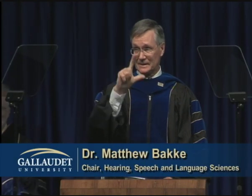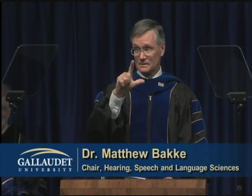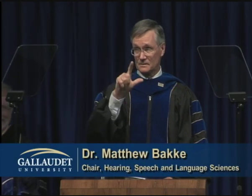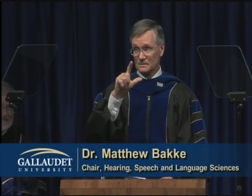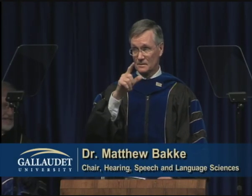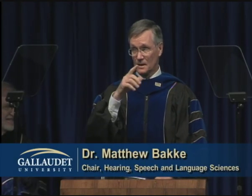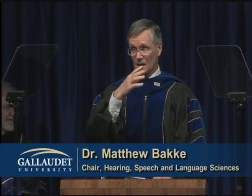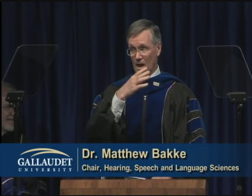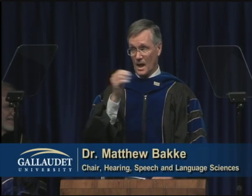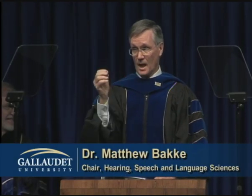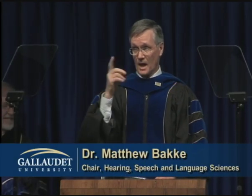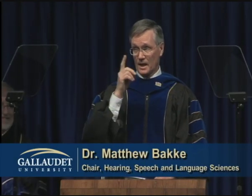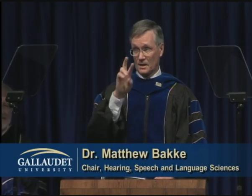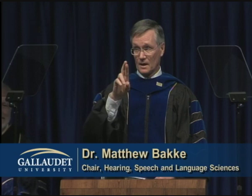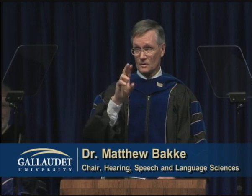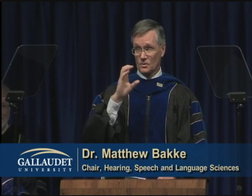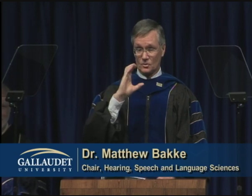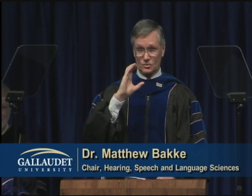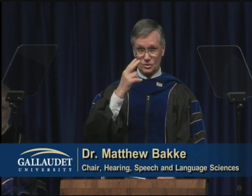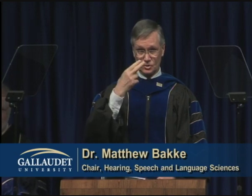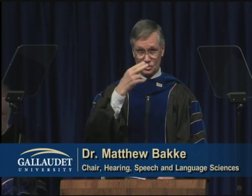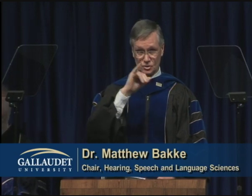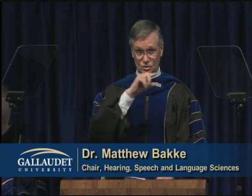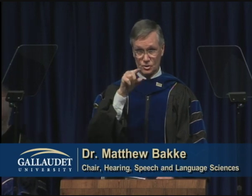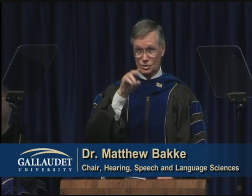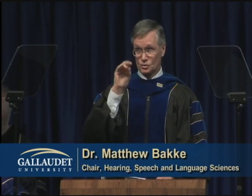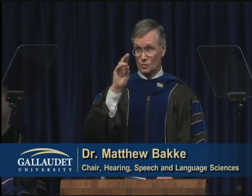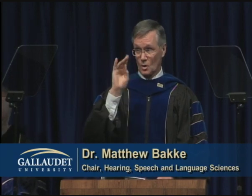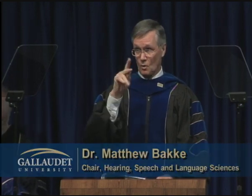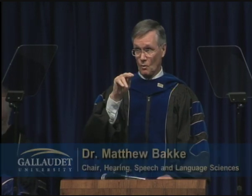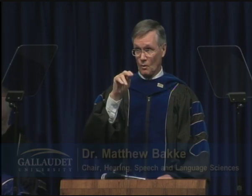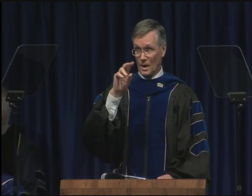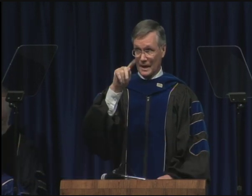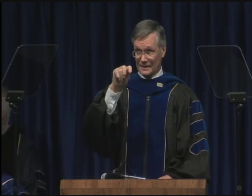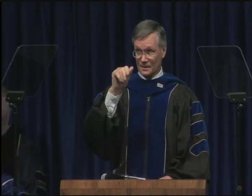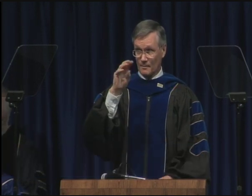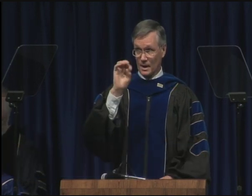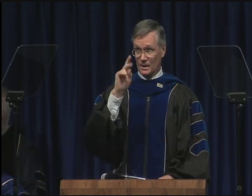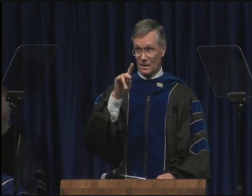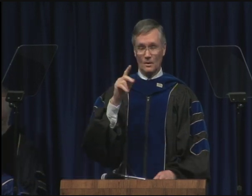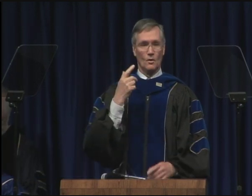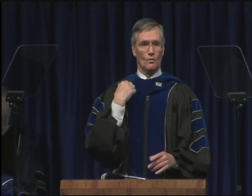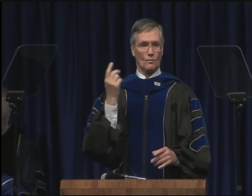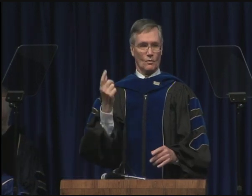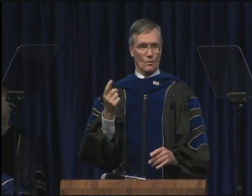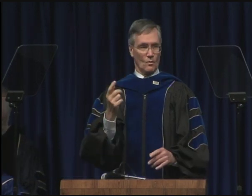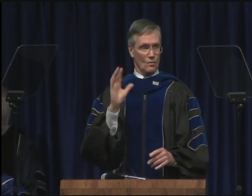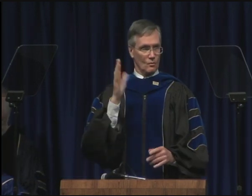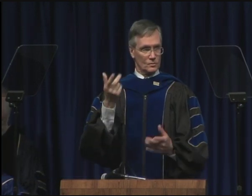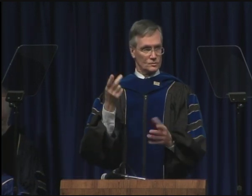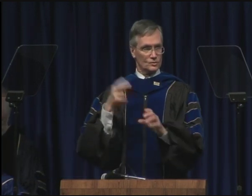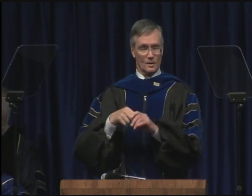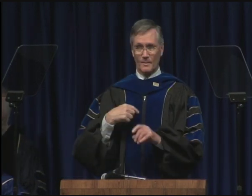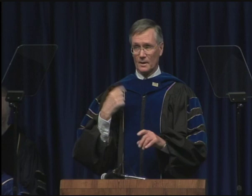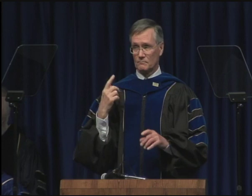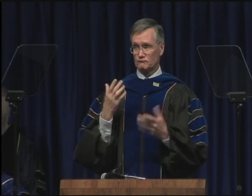Dr. Brenda Seal and Dr. Shizuko Tamaki will join me in presenting the awards and